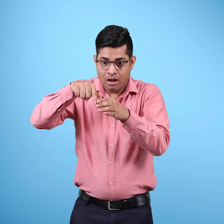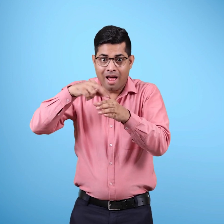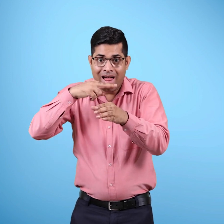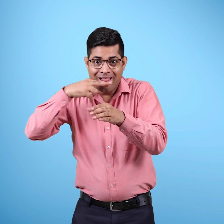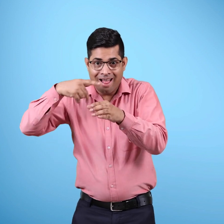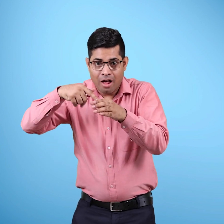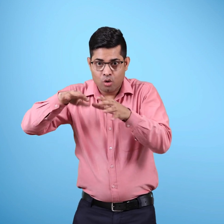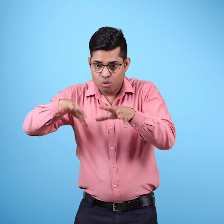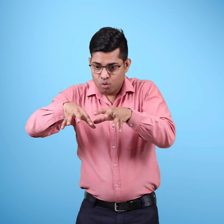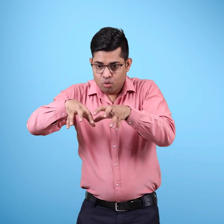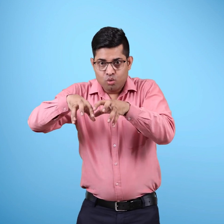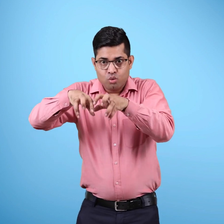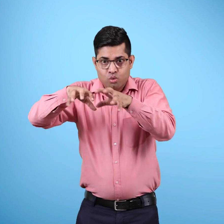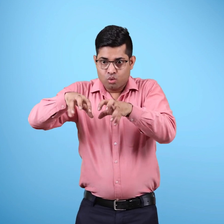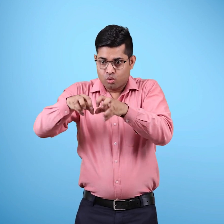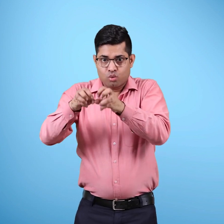The water and minerals